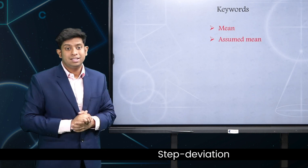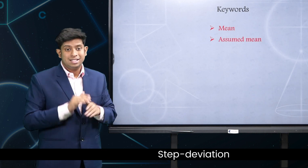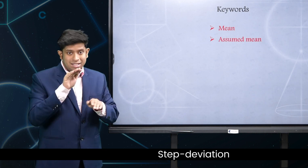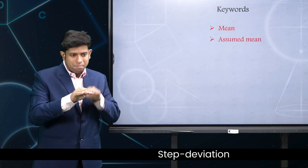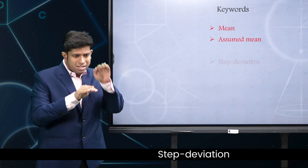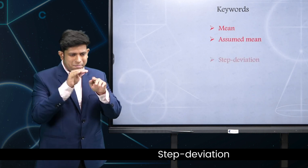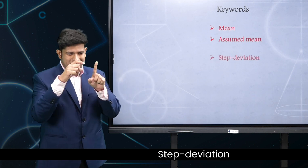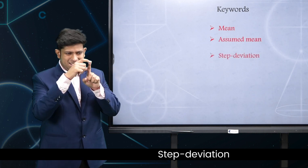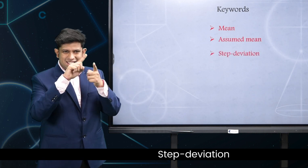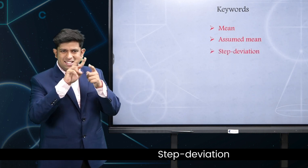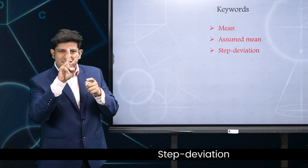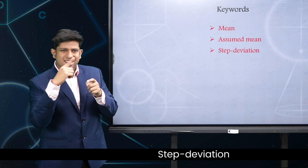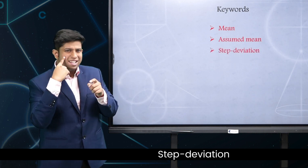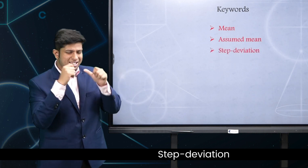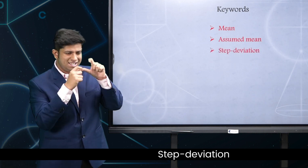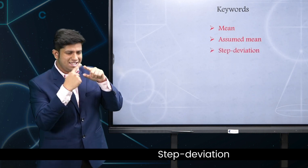step deviation,